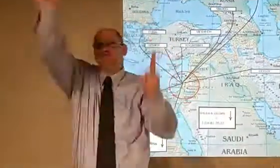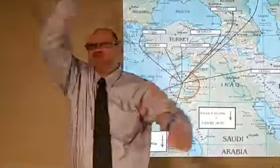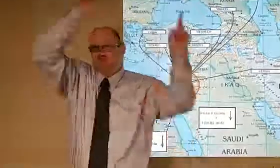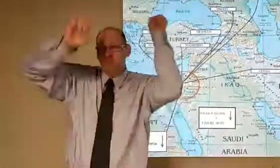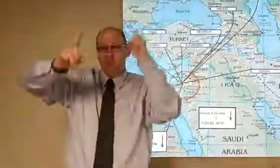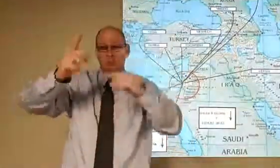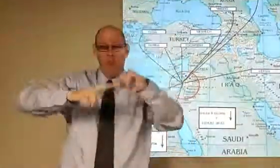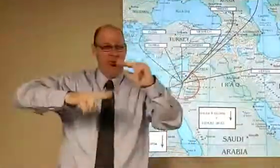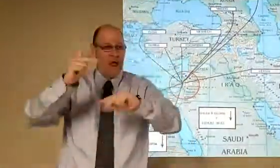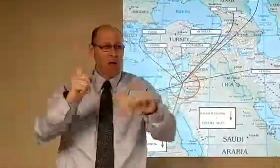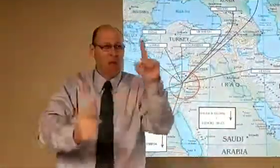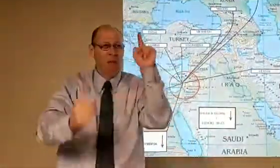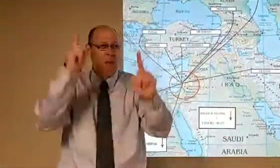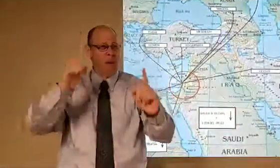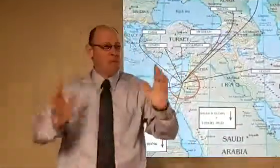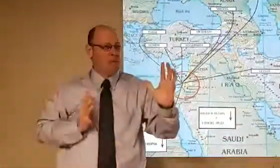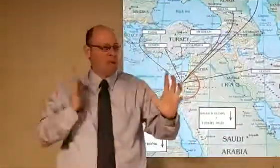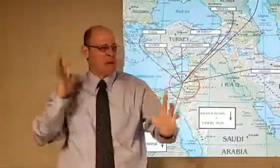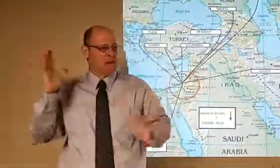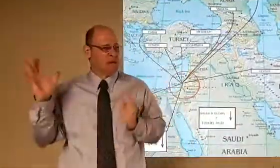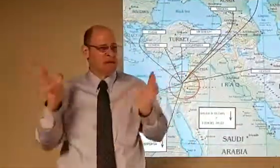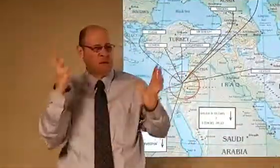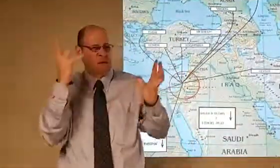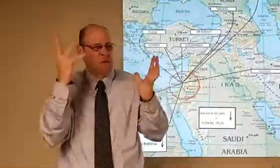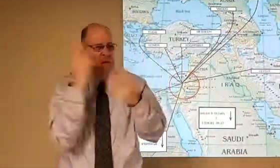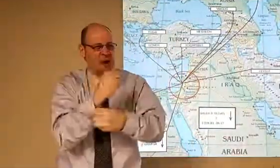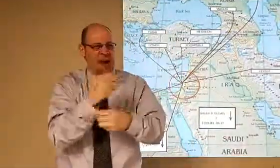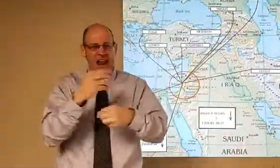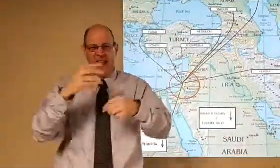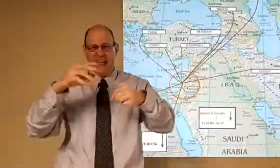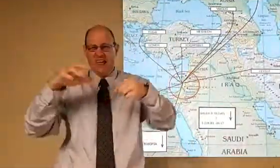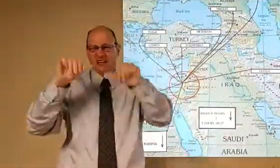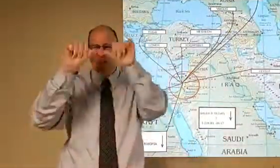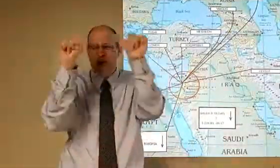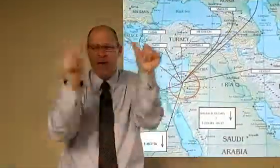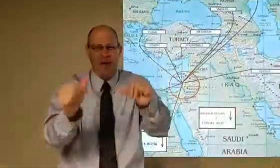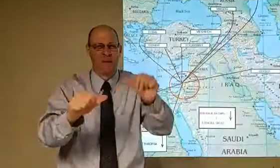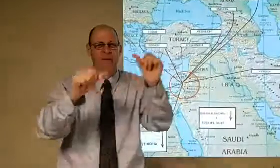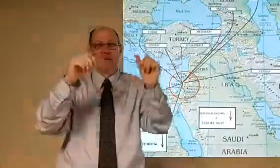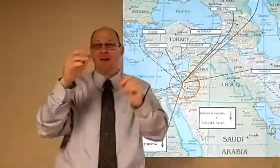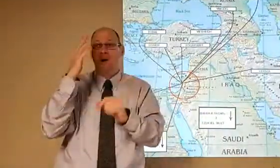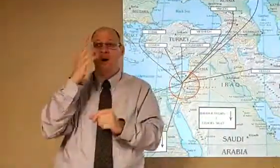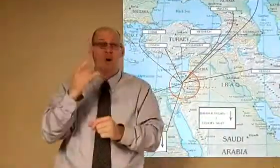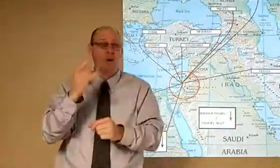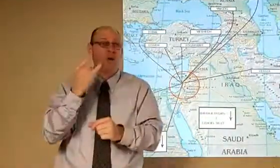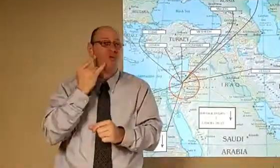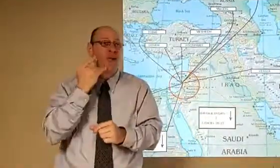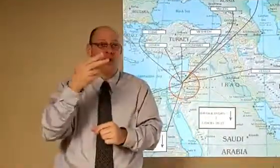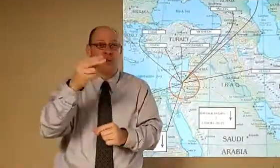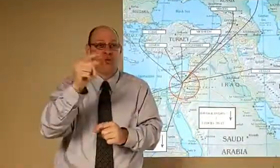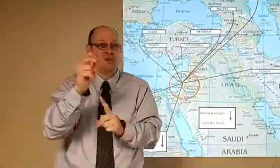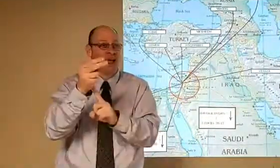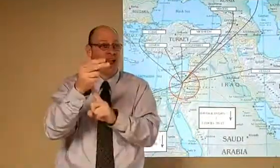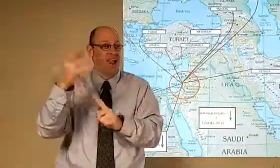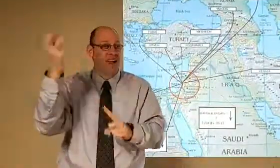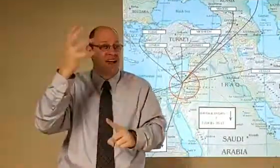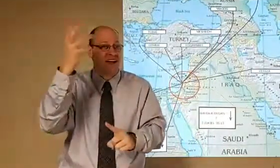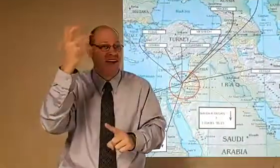Very productive company, very wealthy and just very beautiful. They've got all these fancy buildings